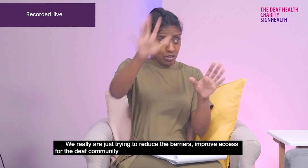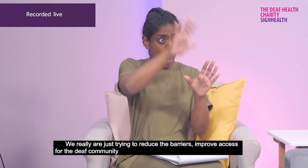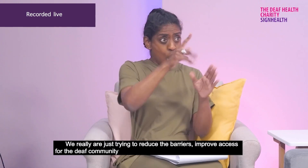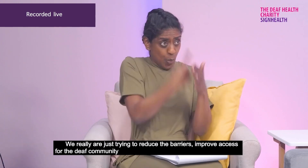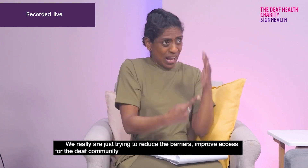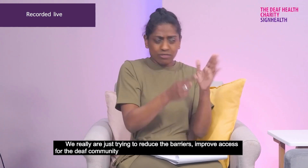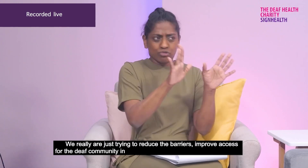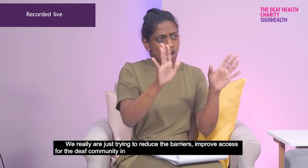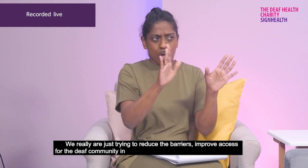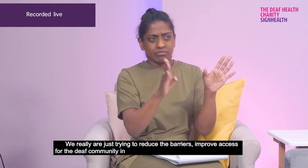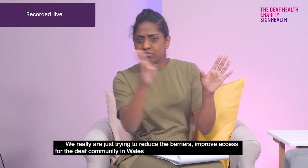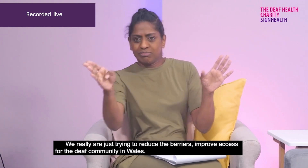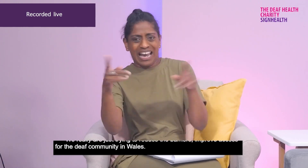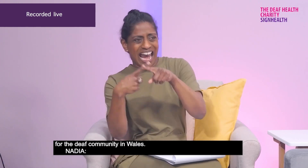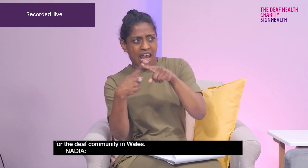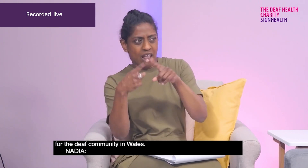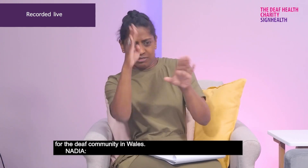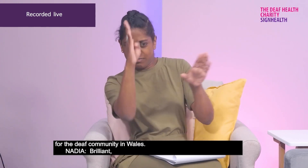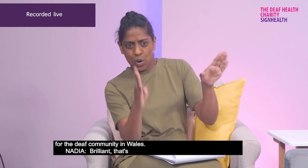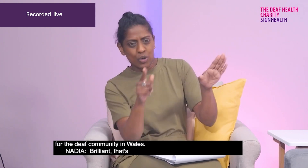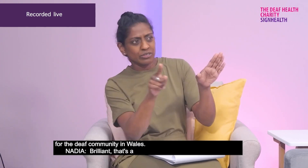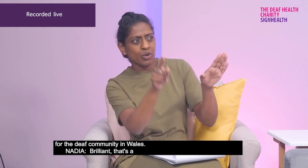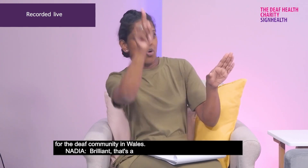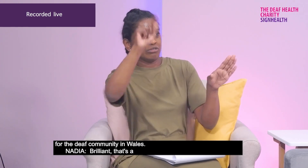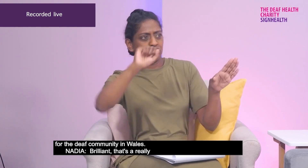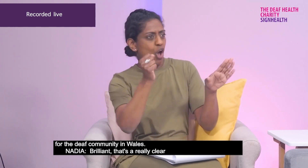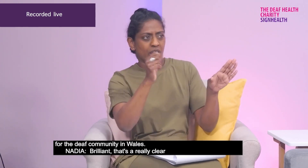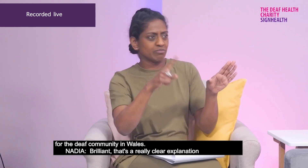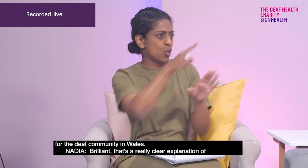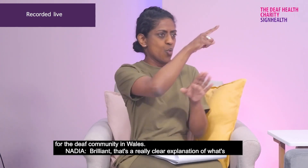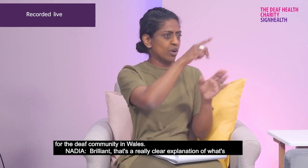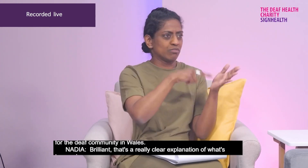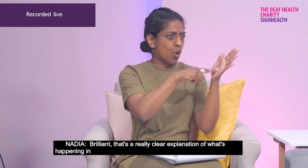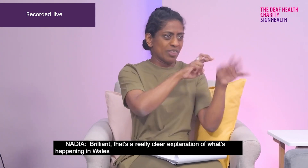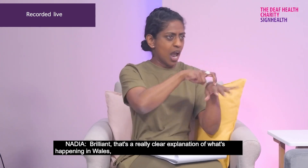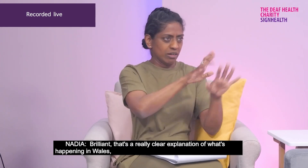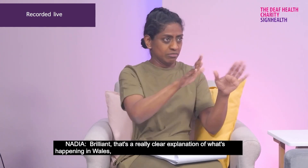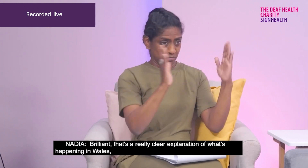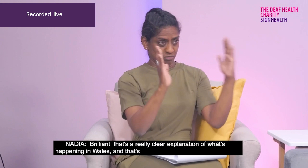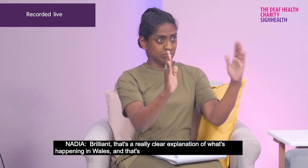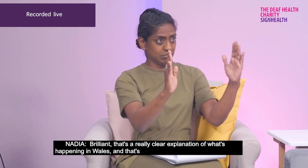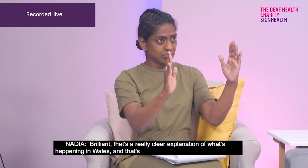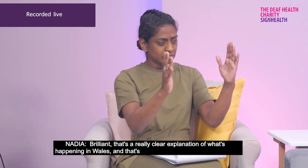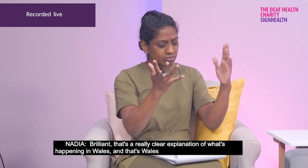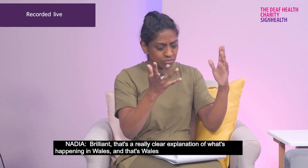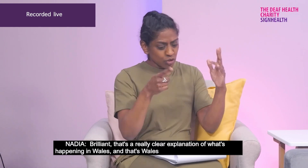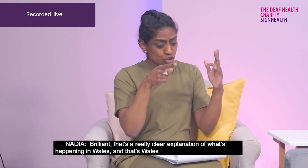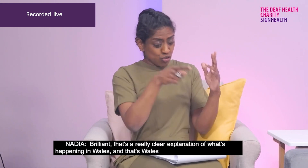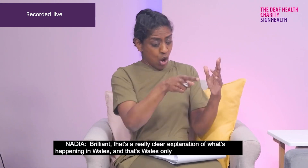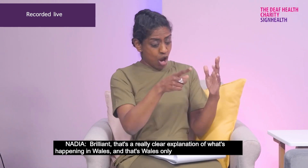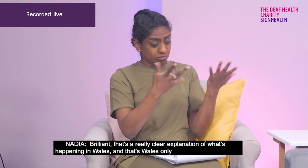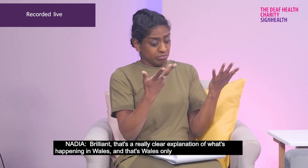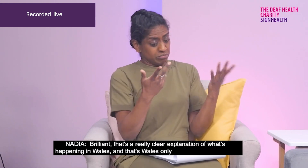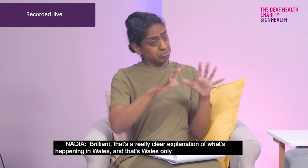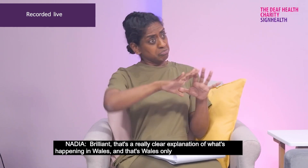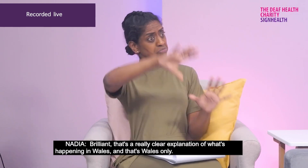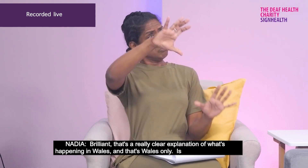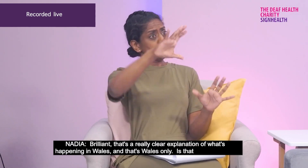community in Wales. Brilliant. That's a really clear explanation of what's happening in Wales. And that's Wales only, is that right? You don't cross the border